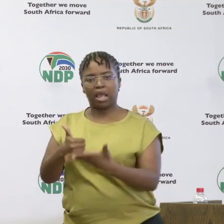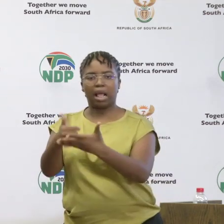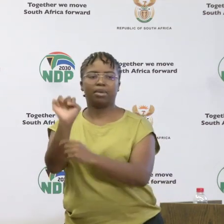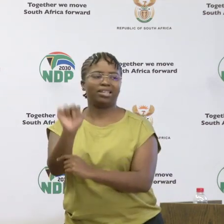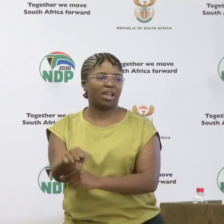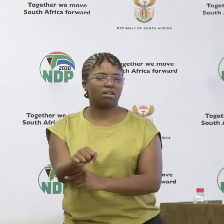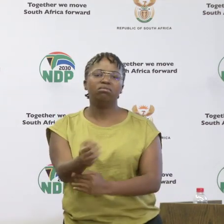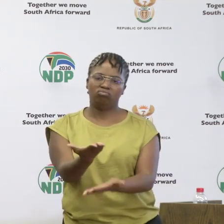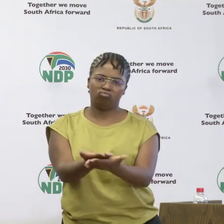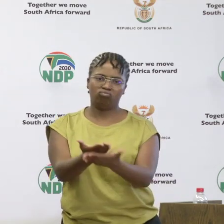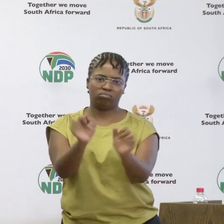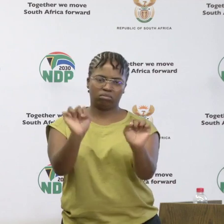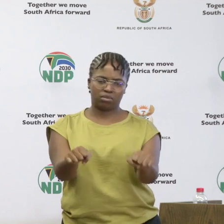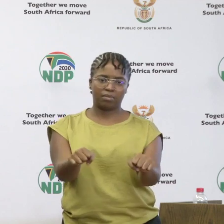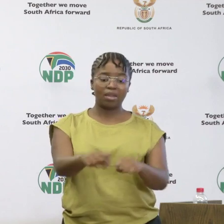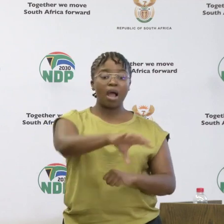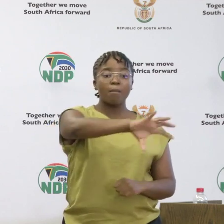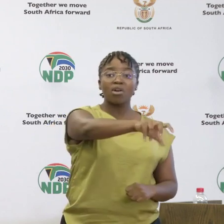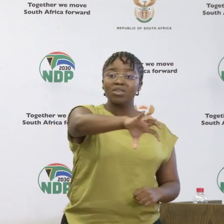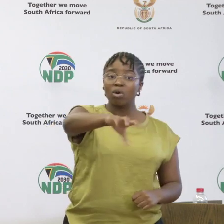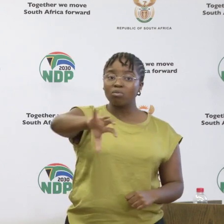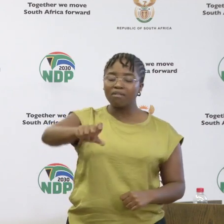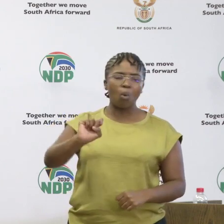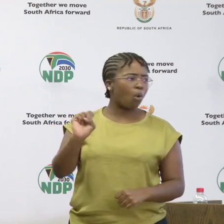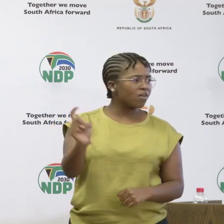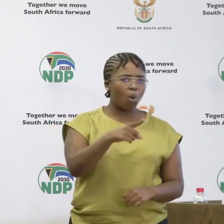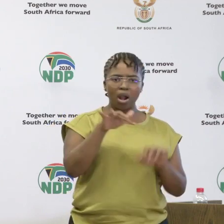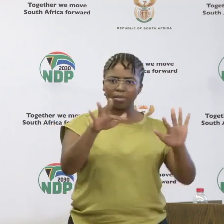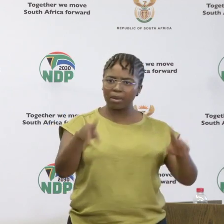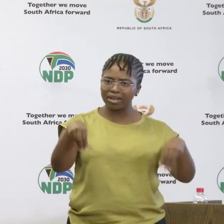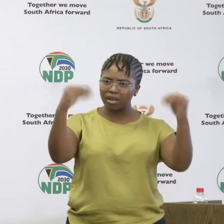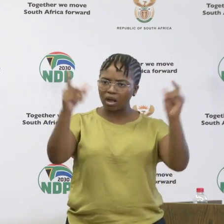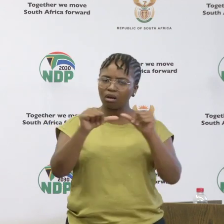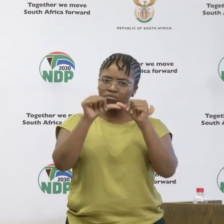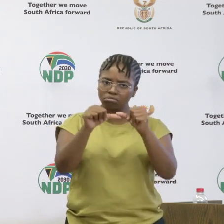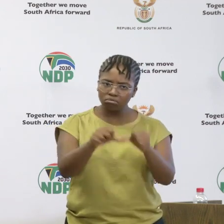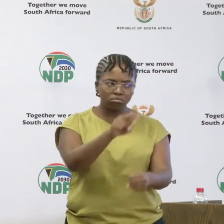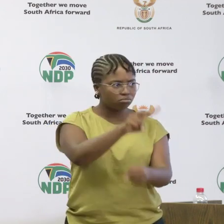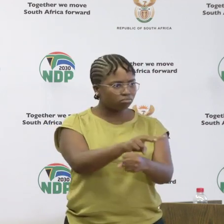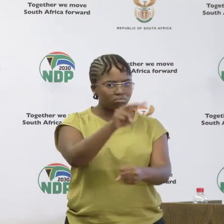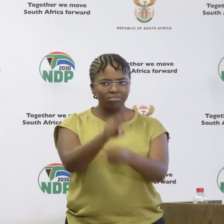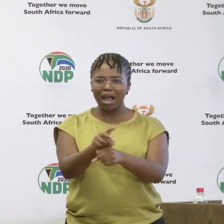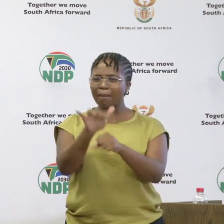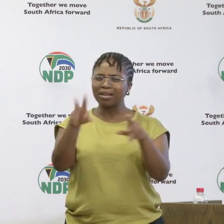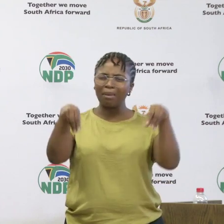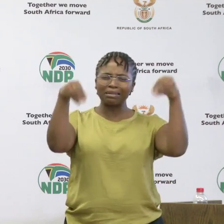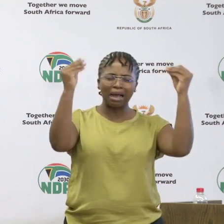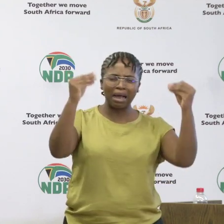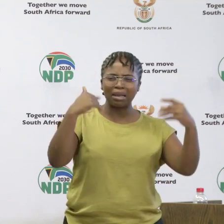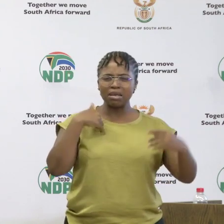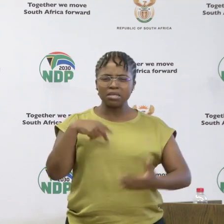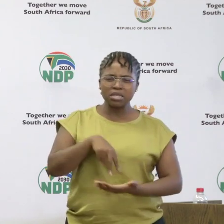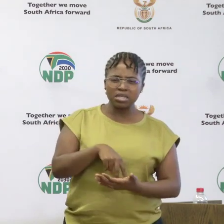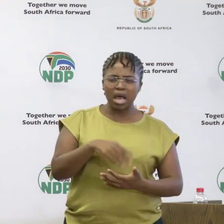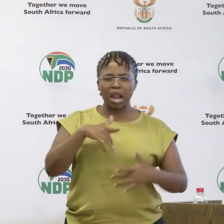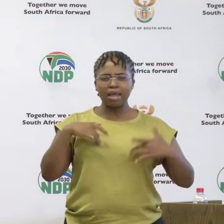persons, we have directed all provinces to put in place mechanisms to consistently monitor vulnerable older persons who might be